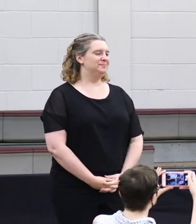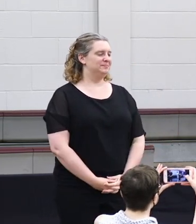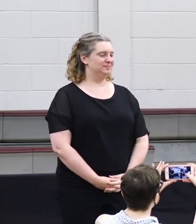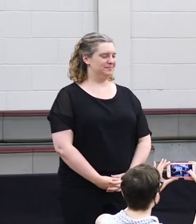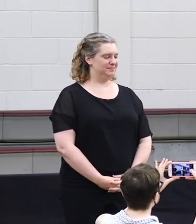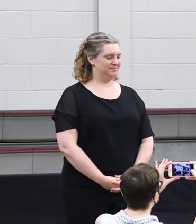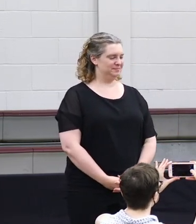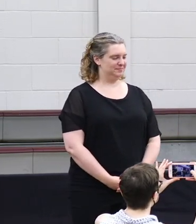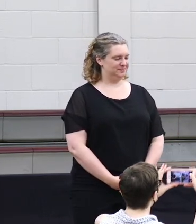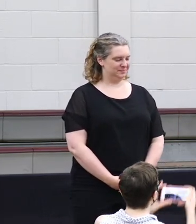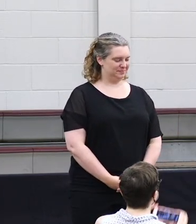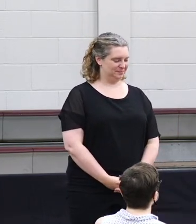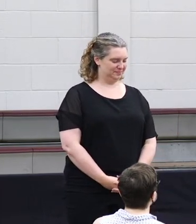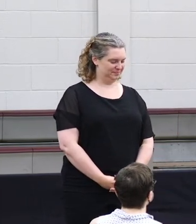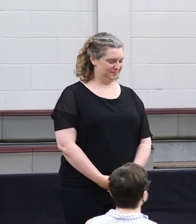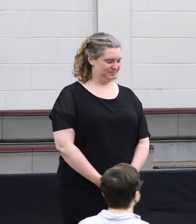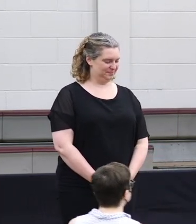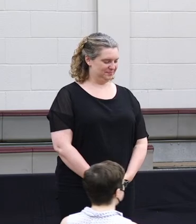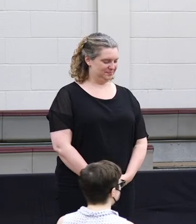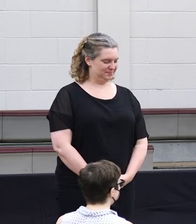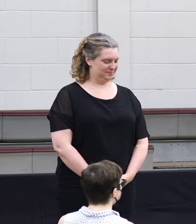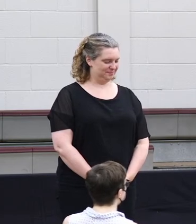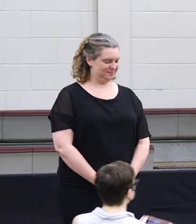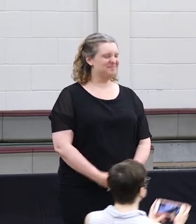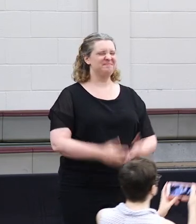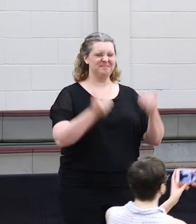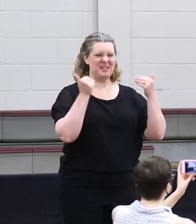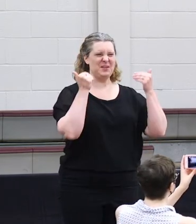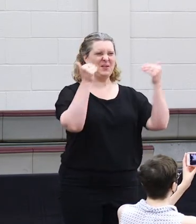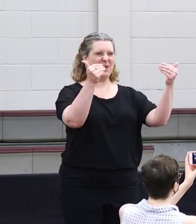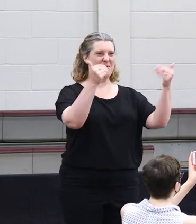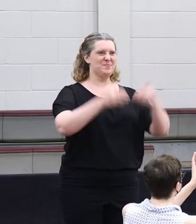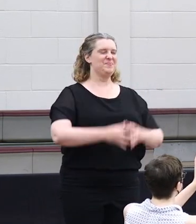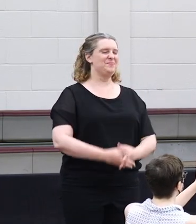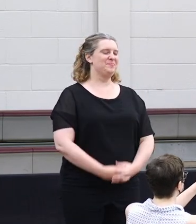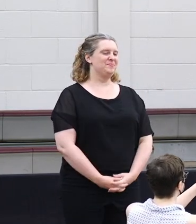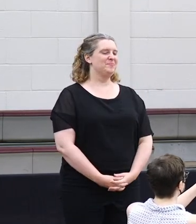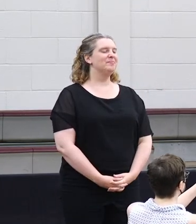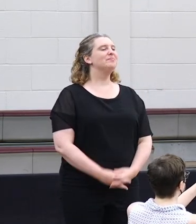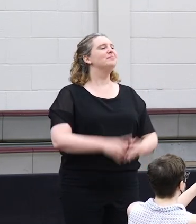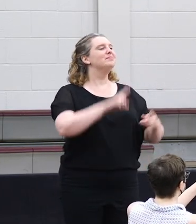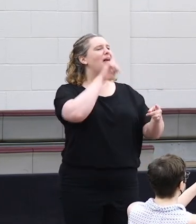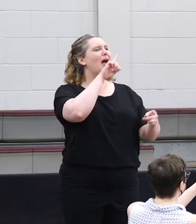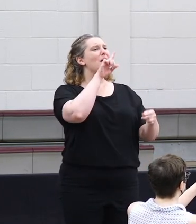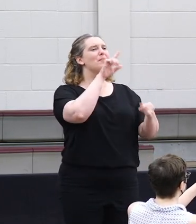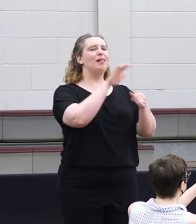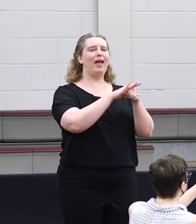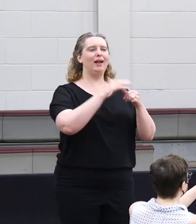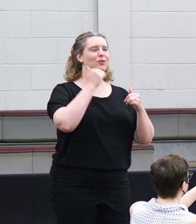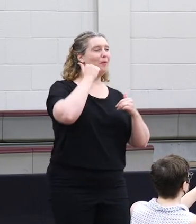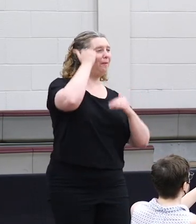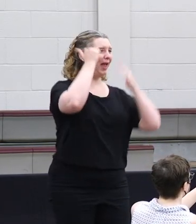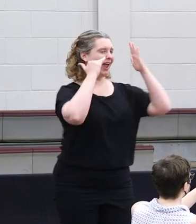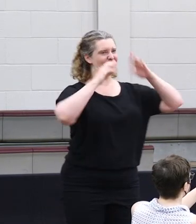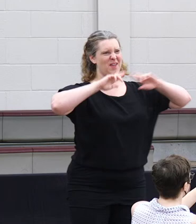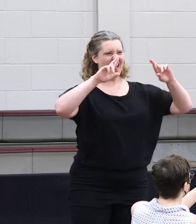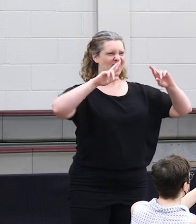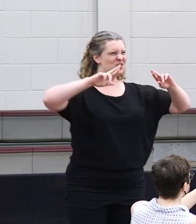One second. Okay, here we go. I planned to paint my face for my last pep